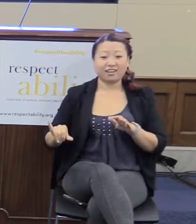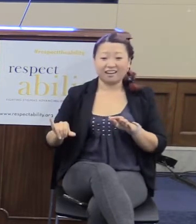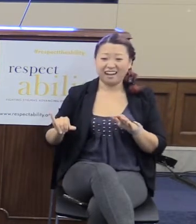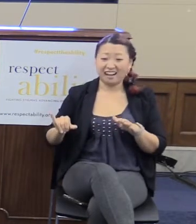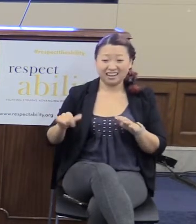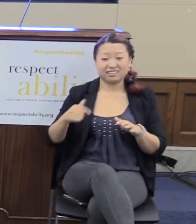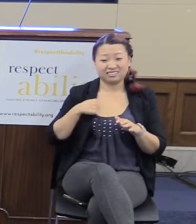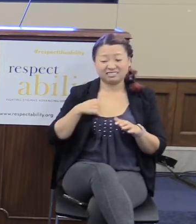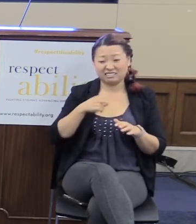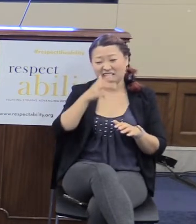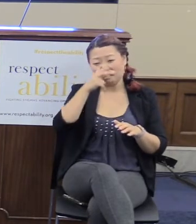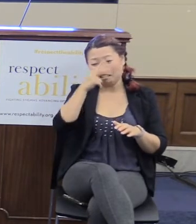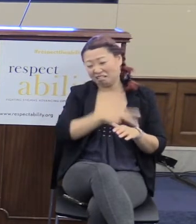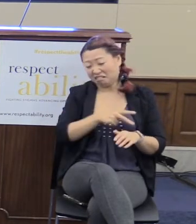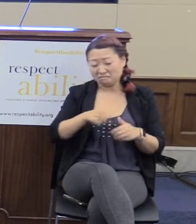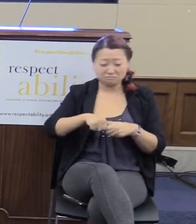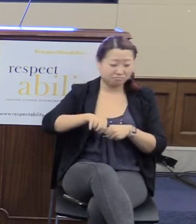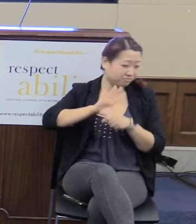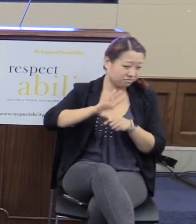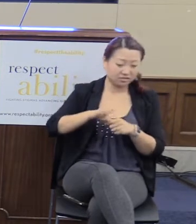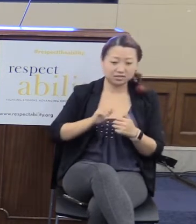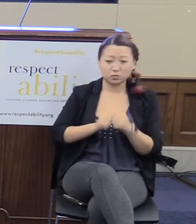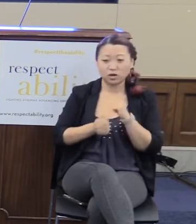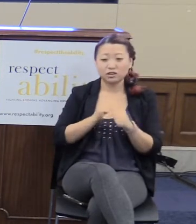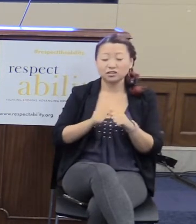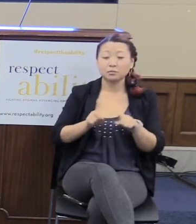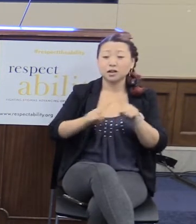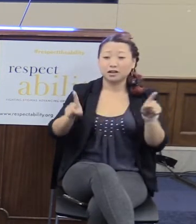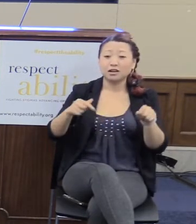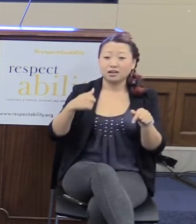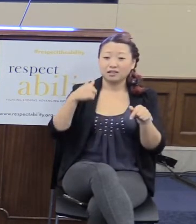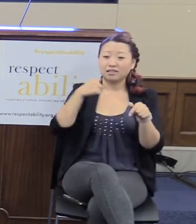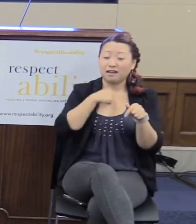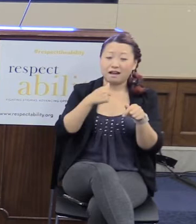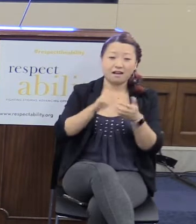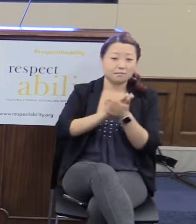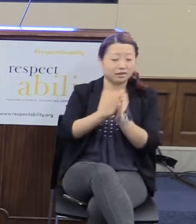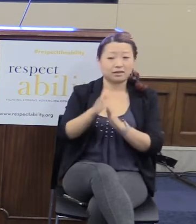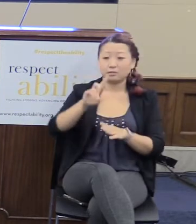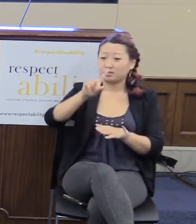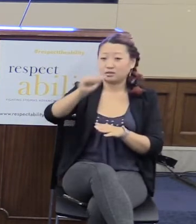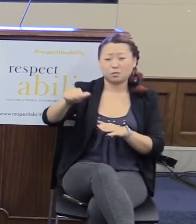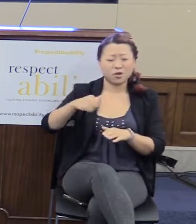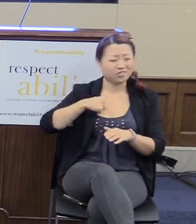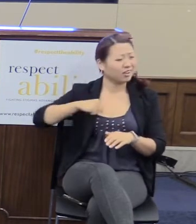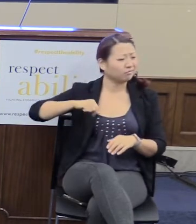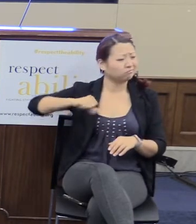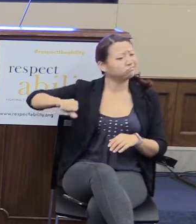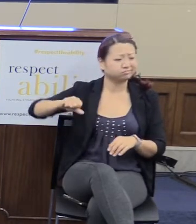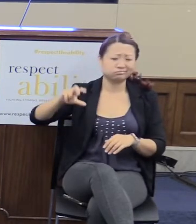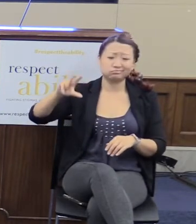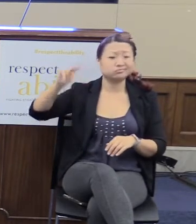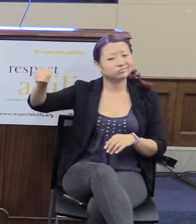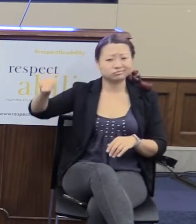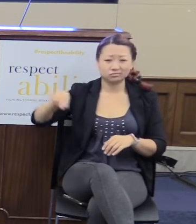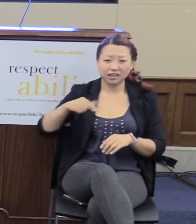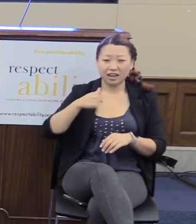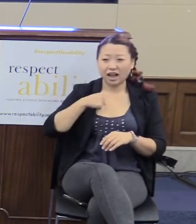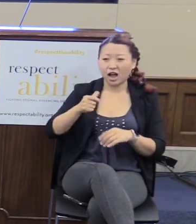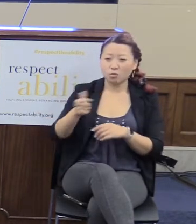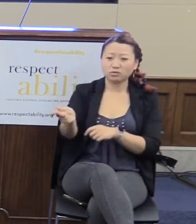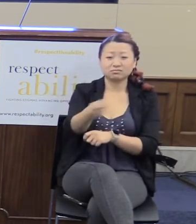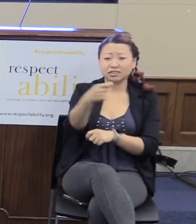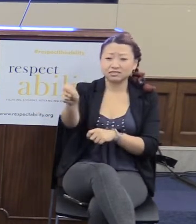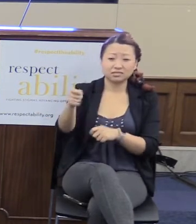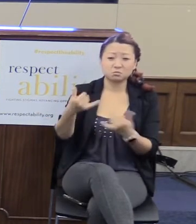how much I suck in sports. But when I played, when I became disabled, I said, well, no, I'm going to play tennis and I'm